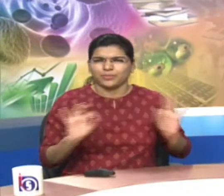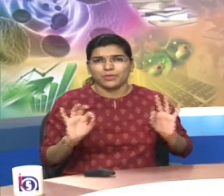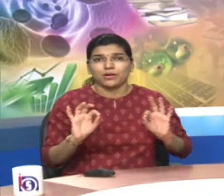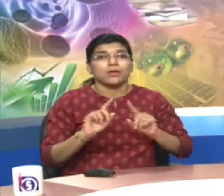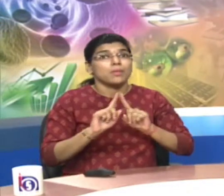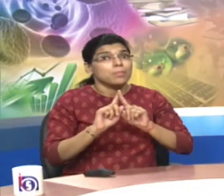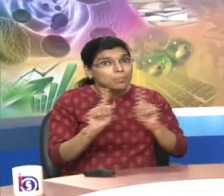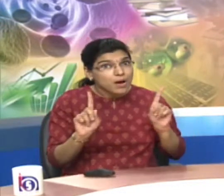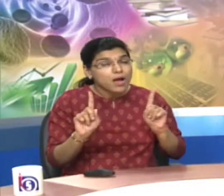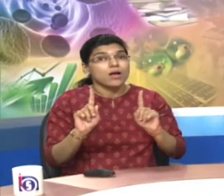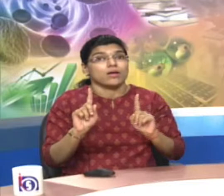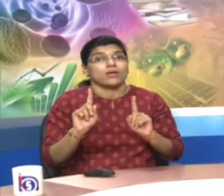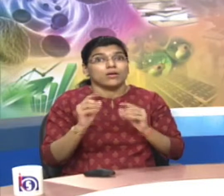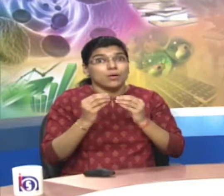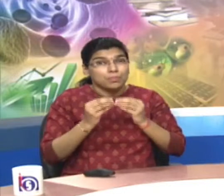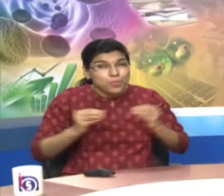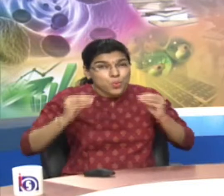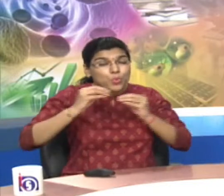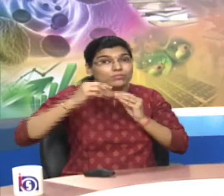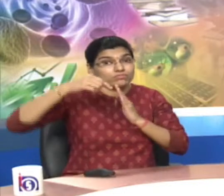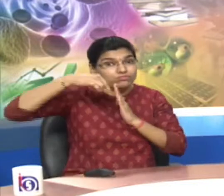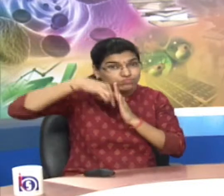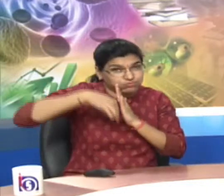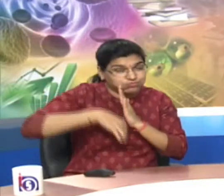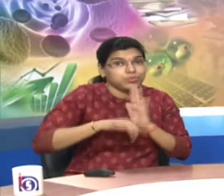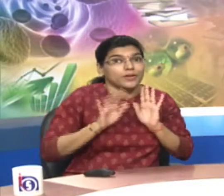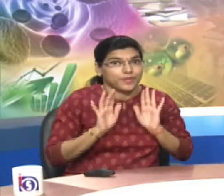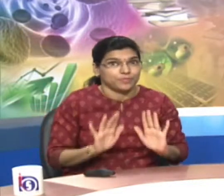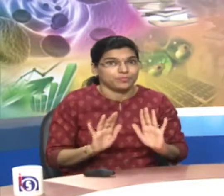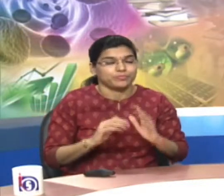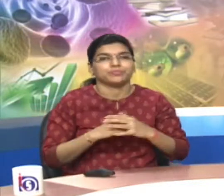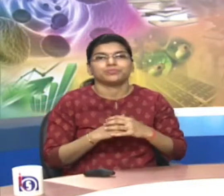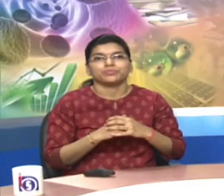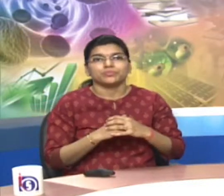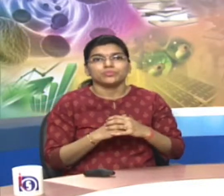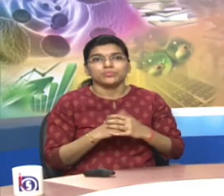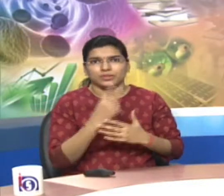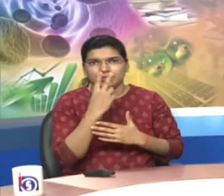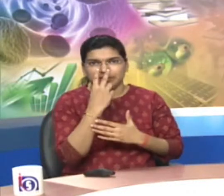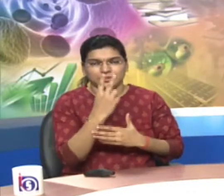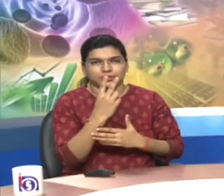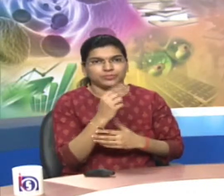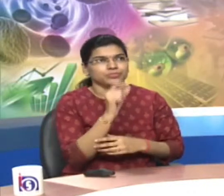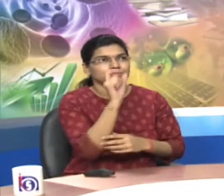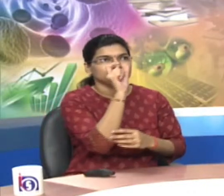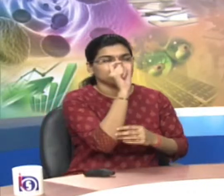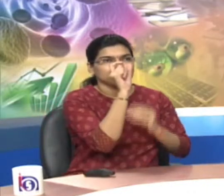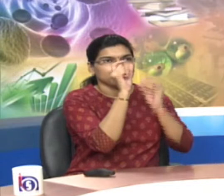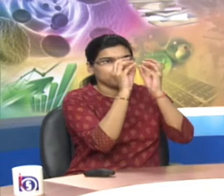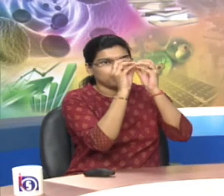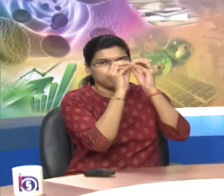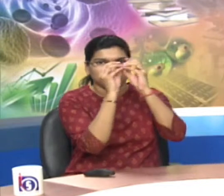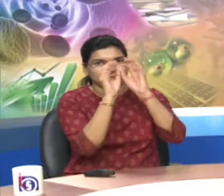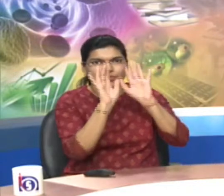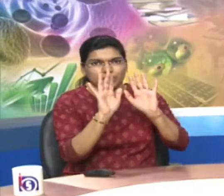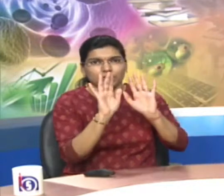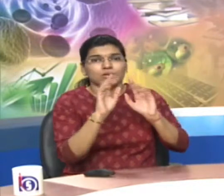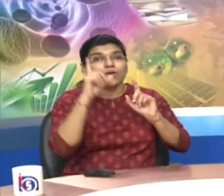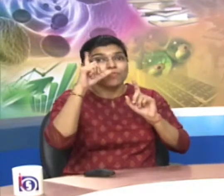changes in the worksheet, making it colorful, making it stylish. So